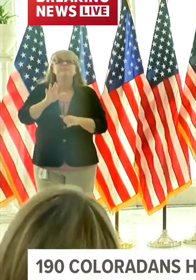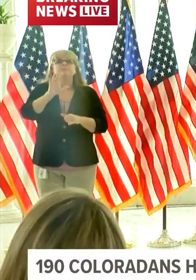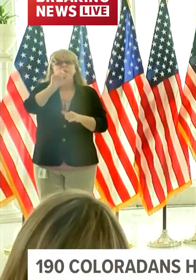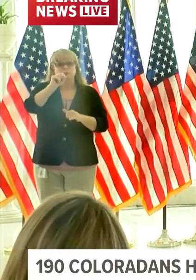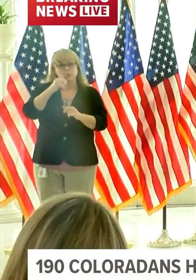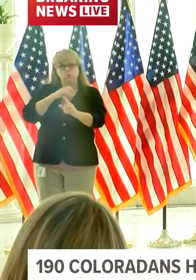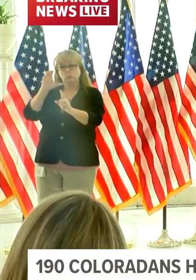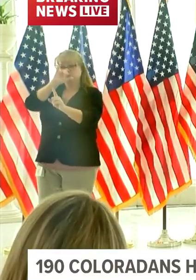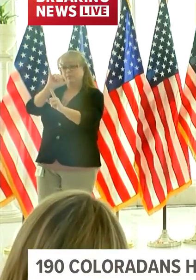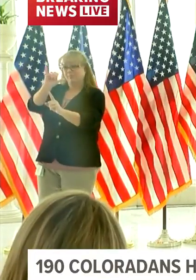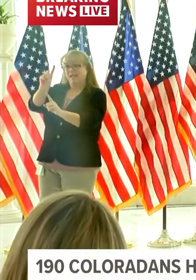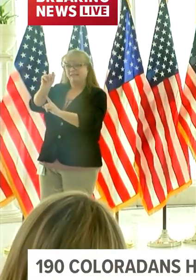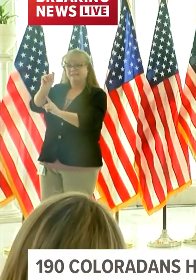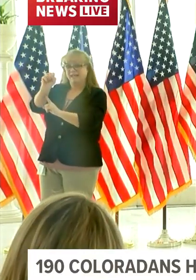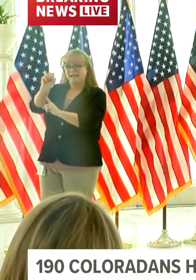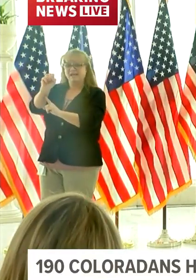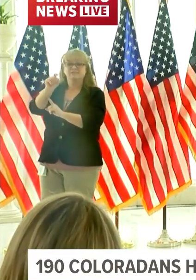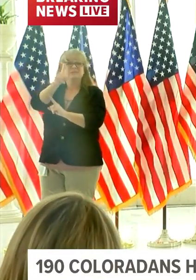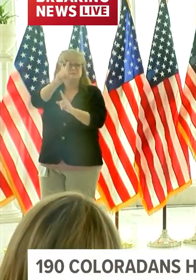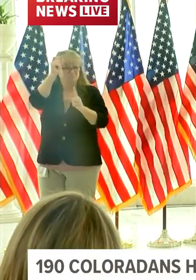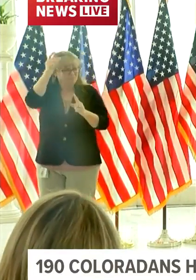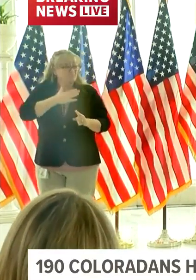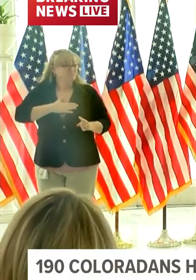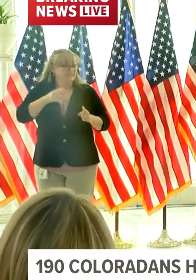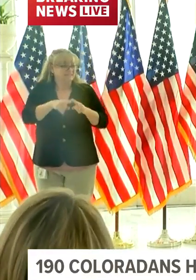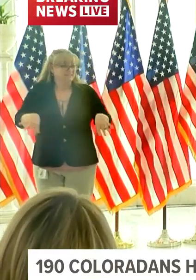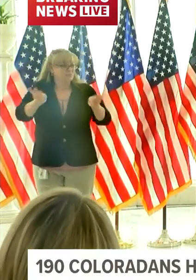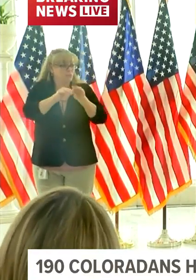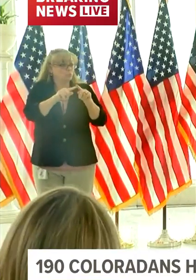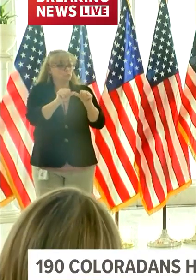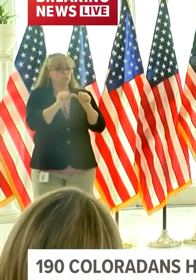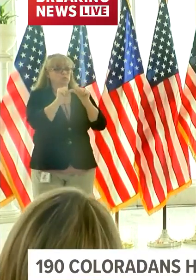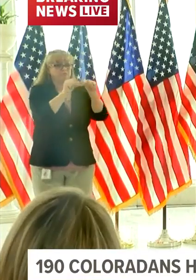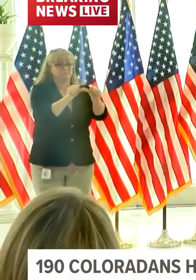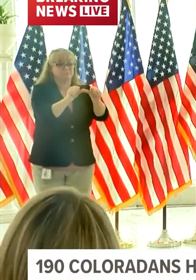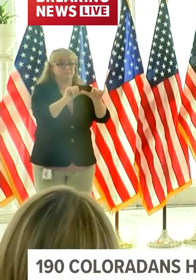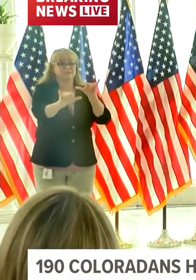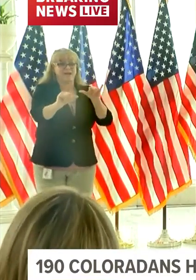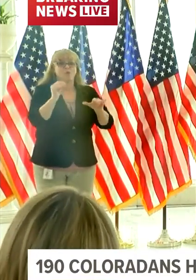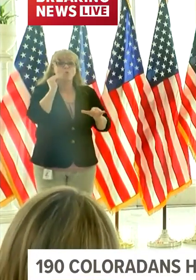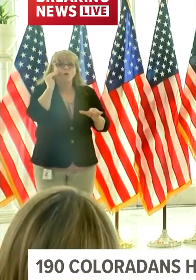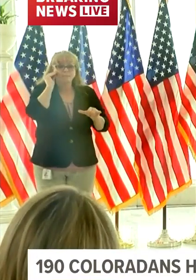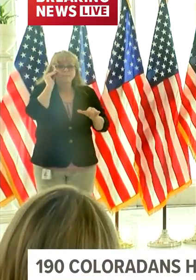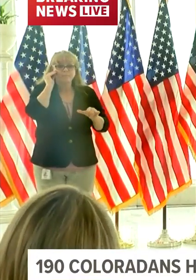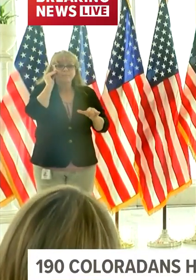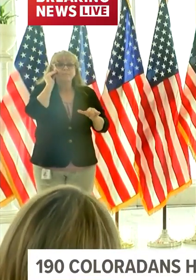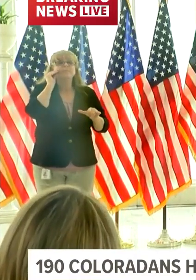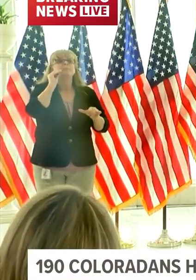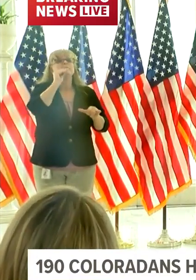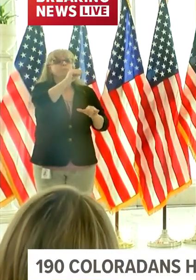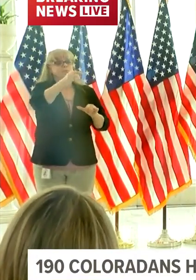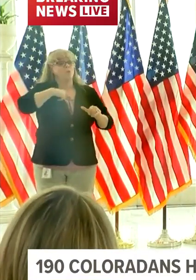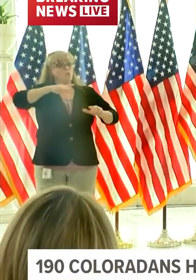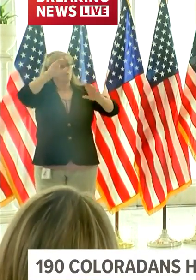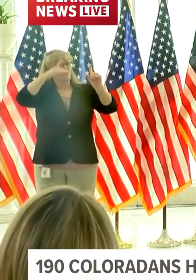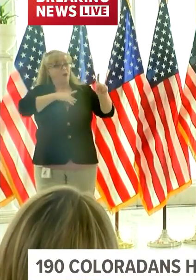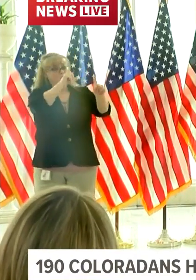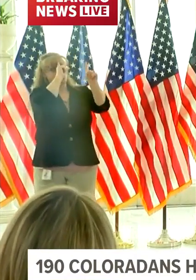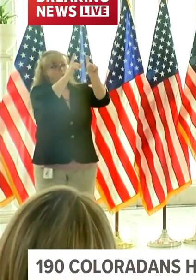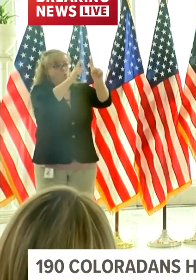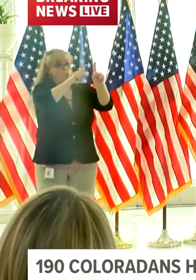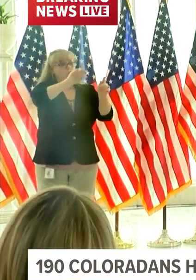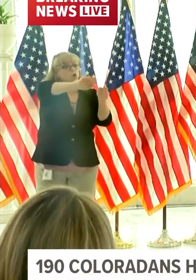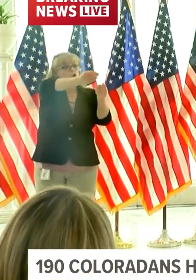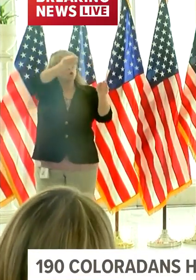more people stay at home, we can hit that date or sooner. If people are failing to stay at home and mixing unnecessarily